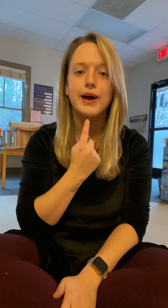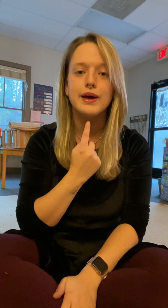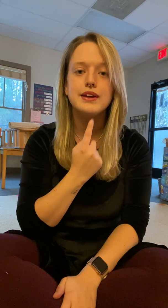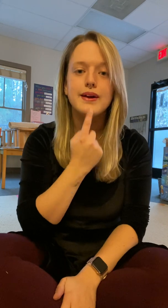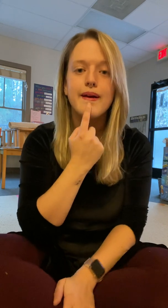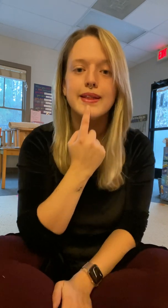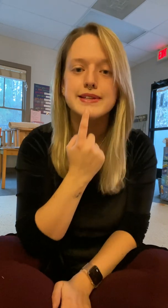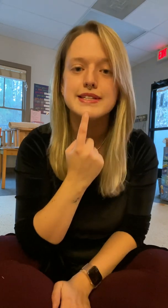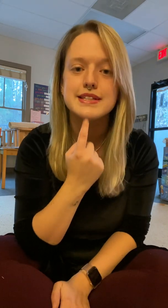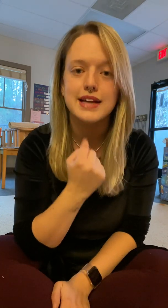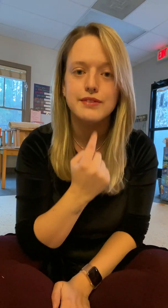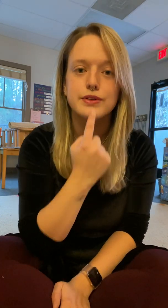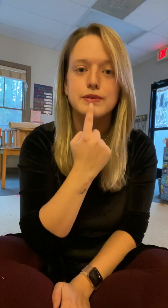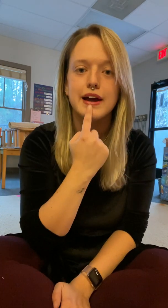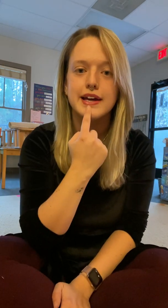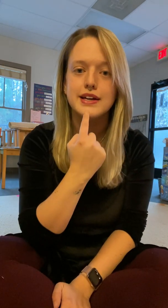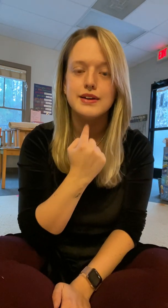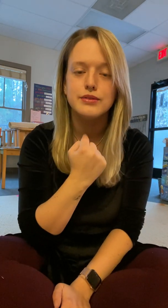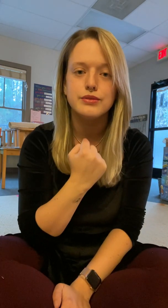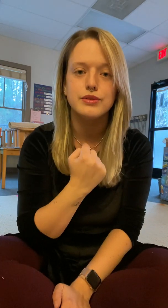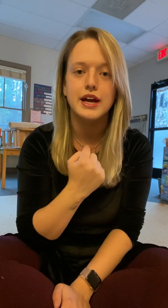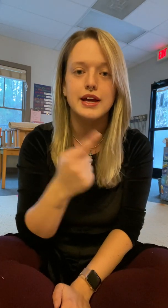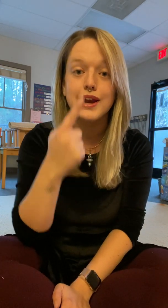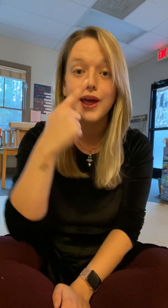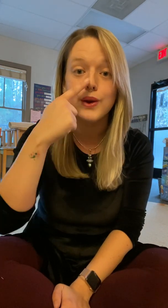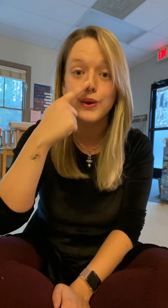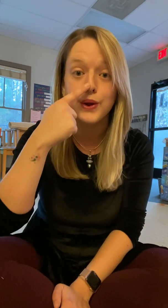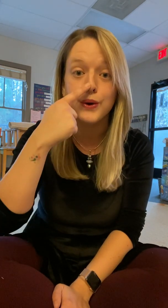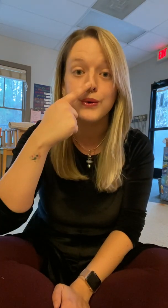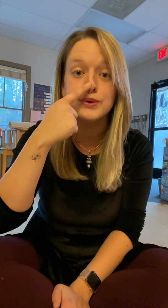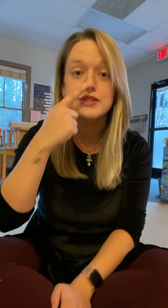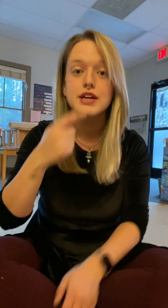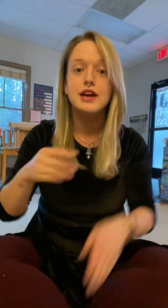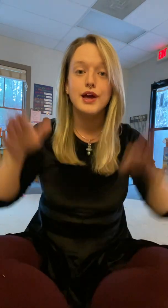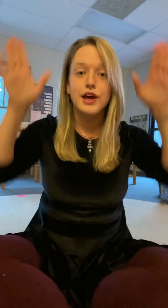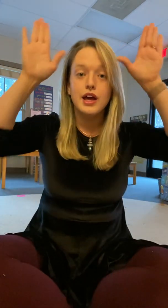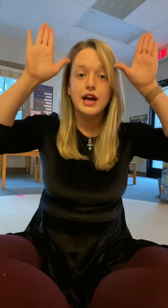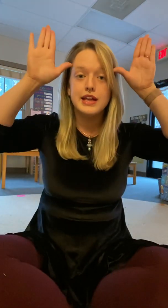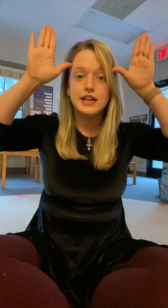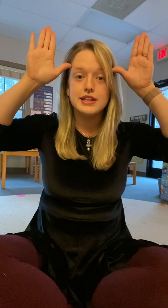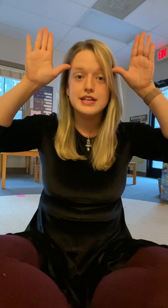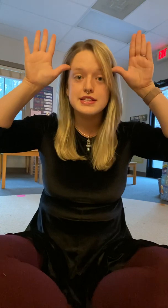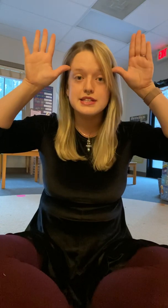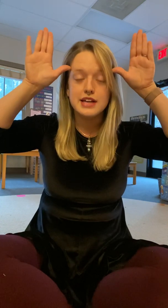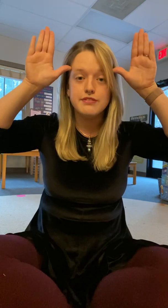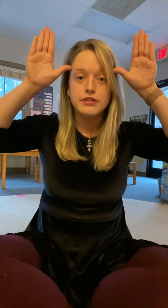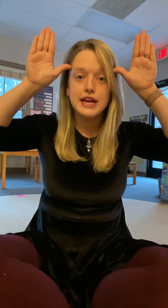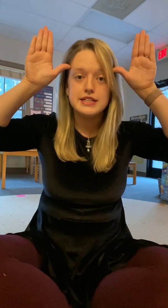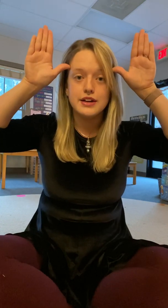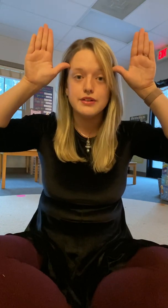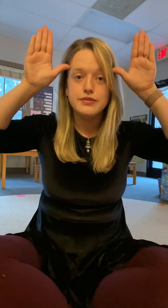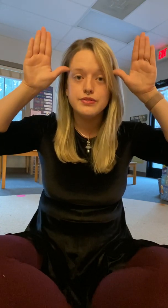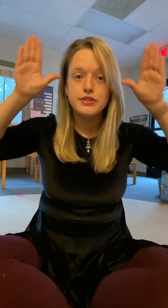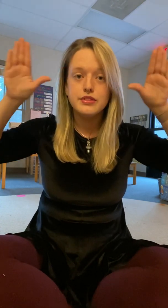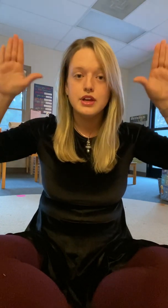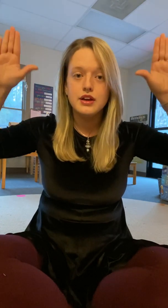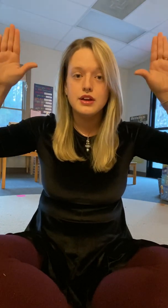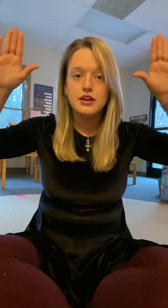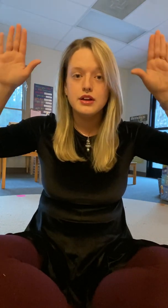Red, this is the sign for red, red, nose. And then this is the sign for reindeer. So